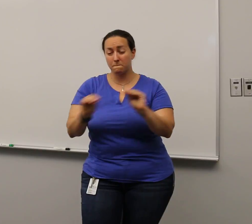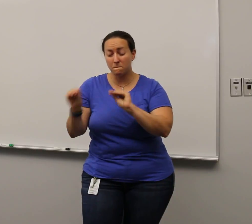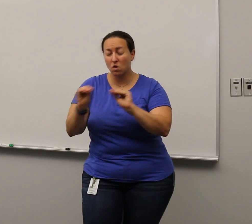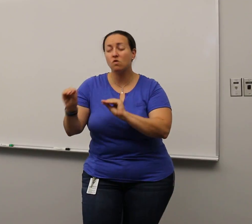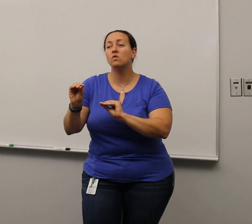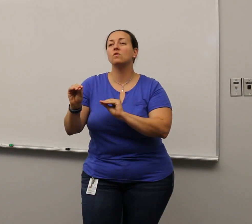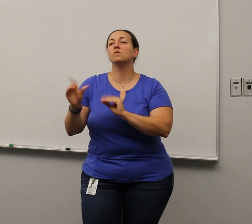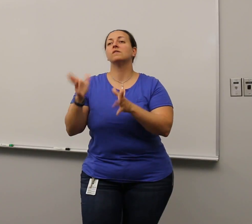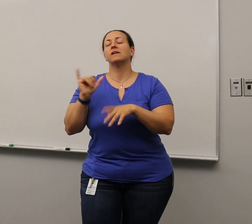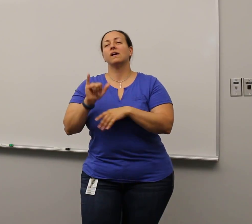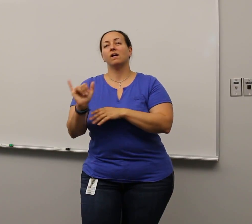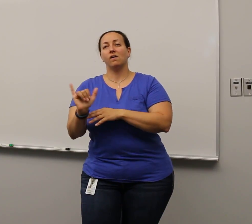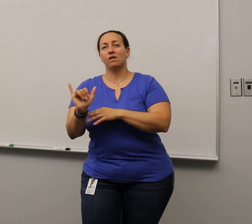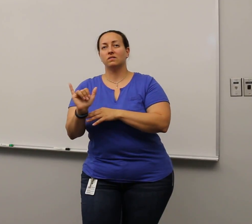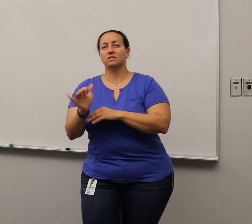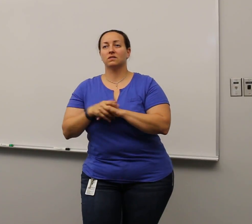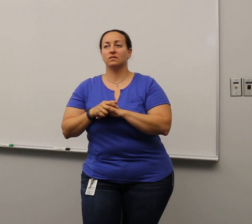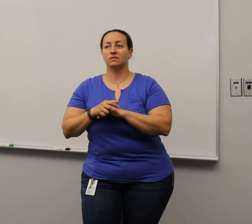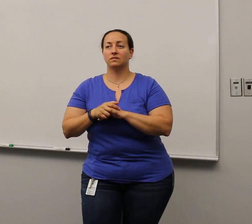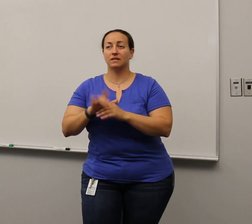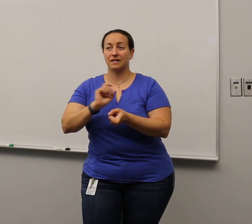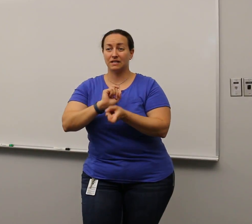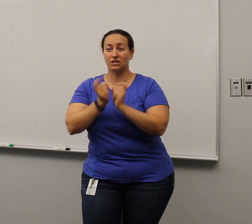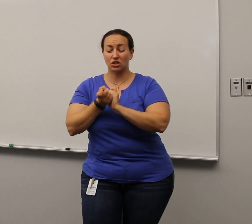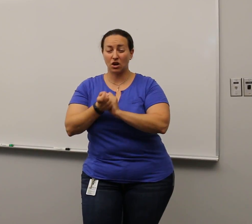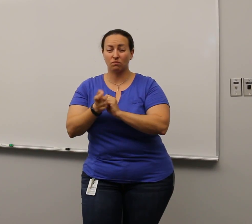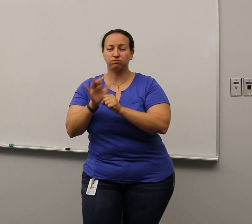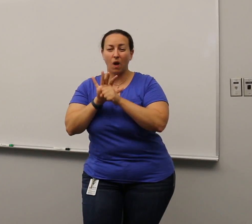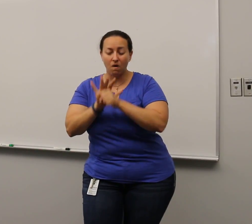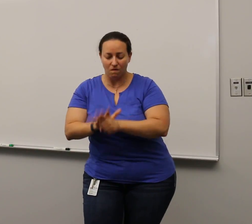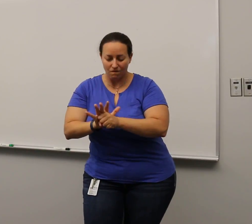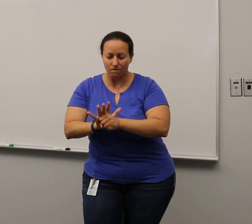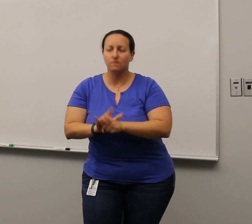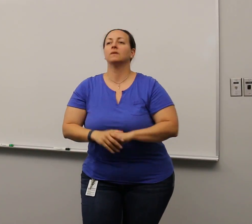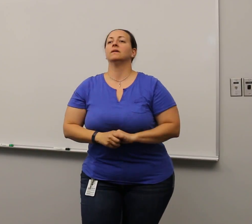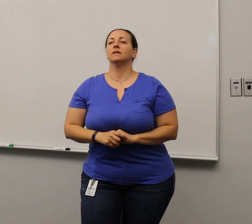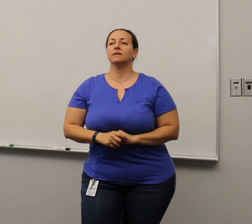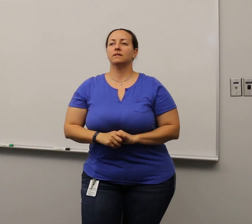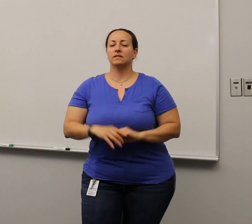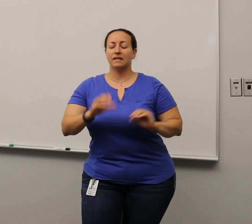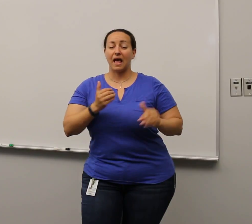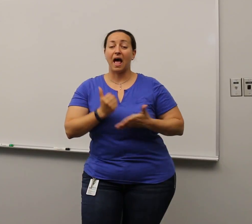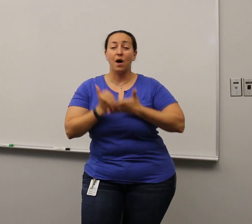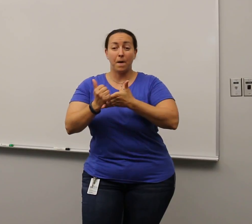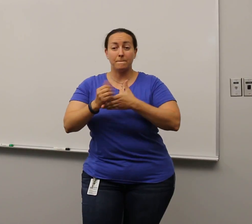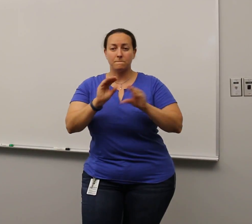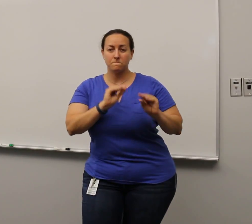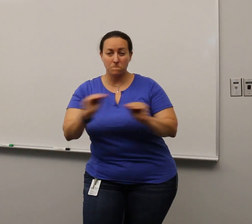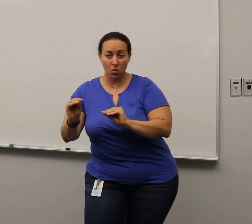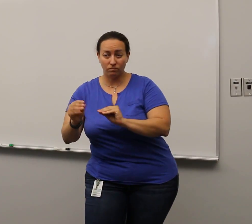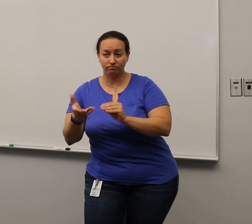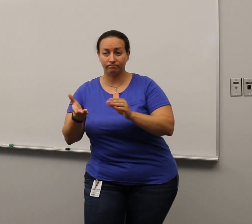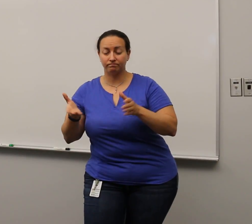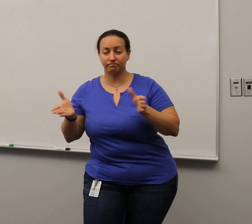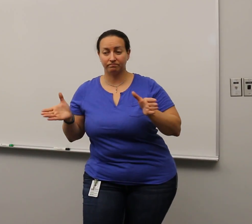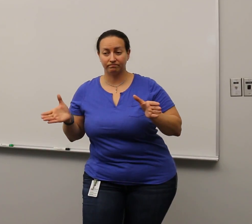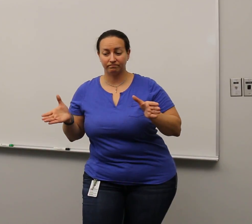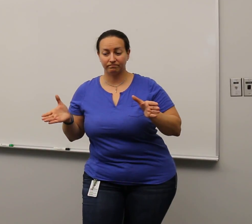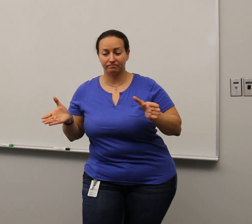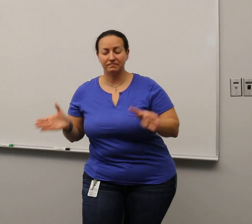motion, as well as change the amount of force required to move an object. Now these devices are generally used to